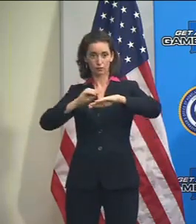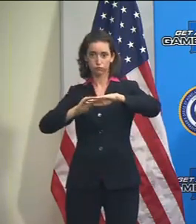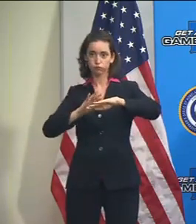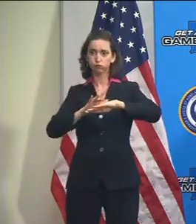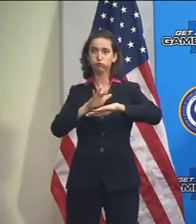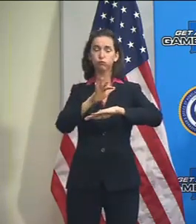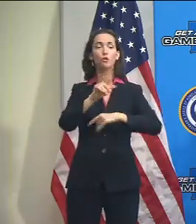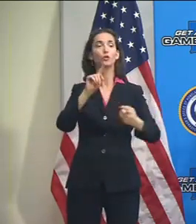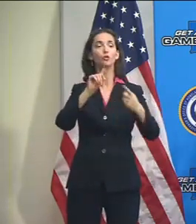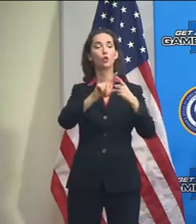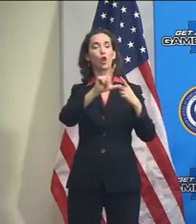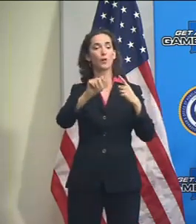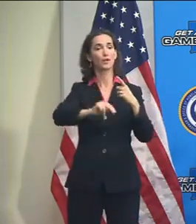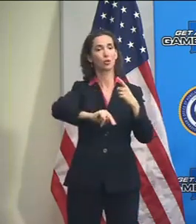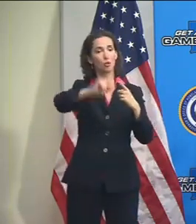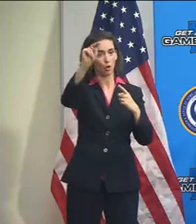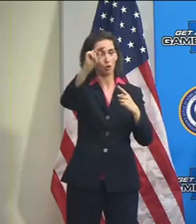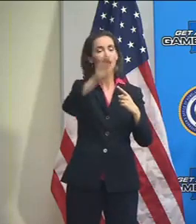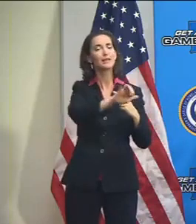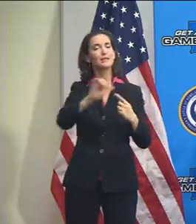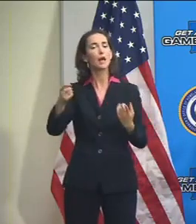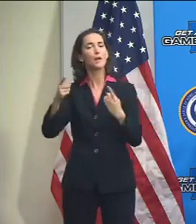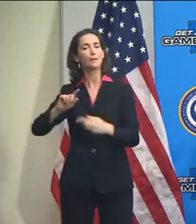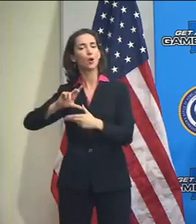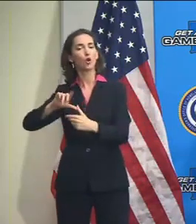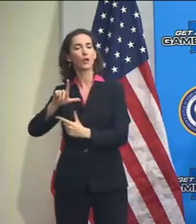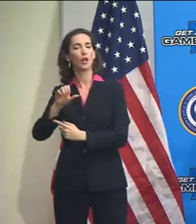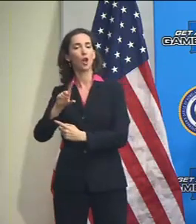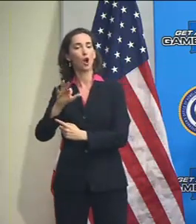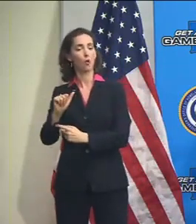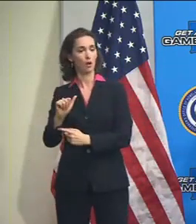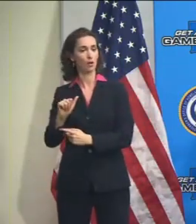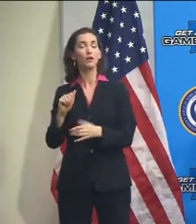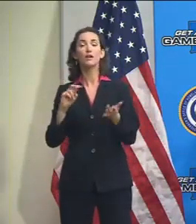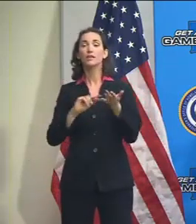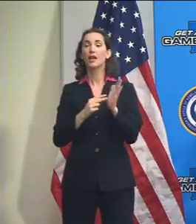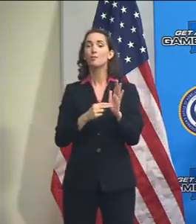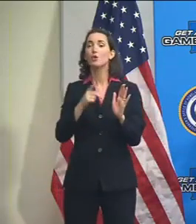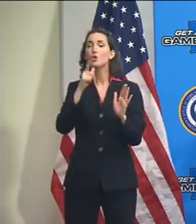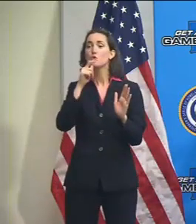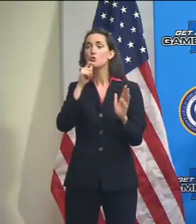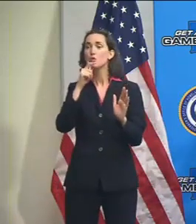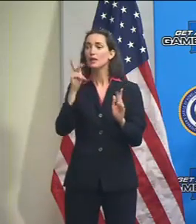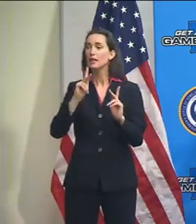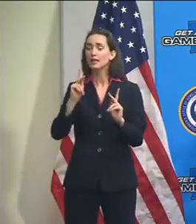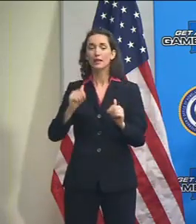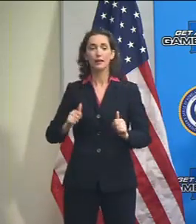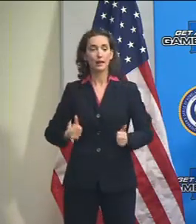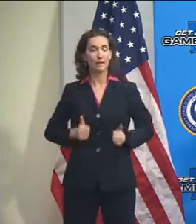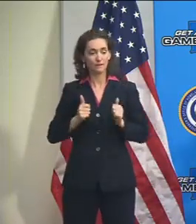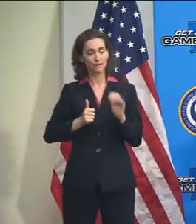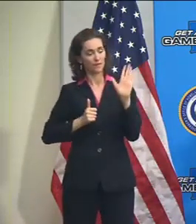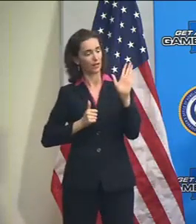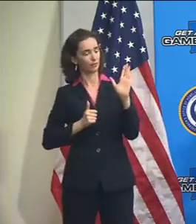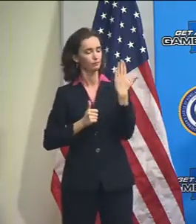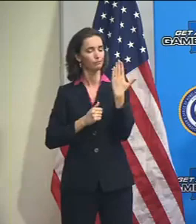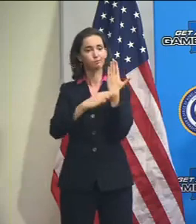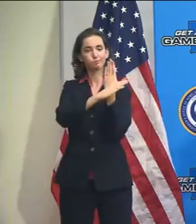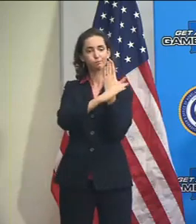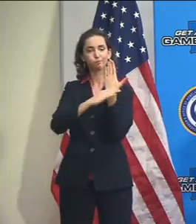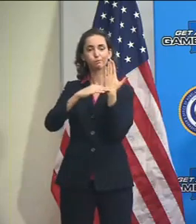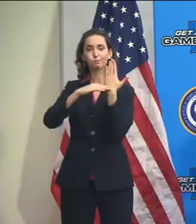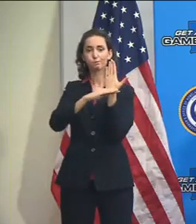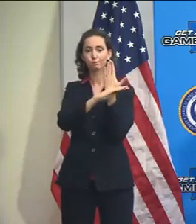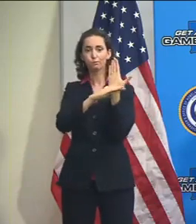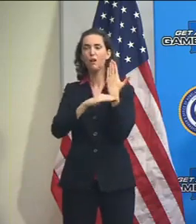Hurricane Laura. And so we're not just speaking to Louisiana residents in the coastal area of our state.